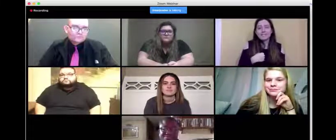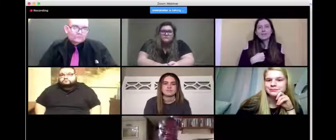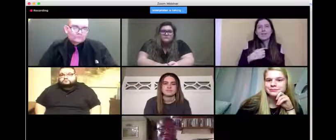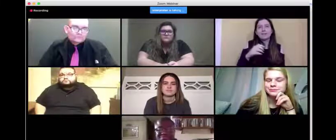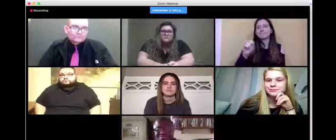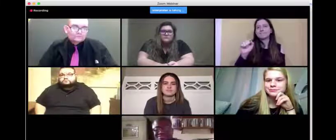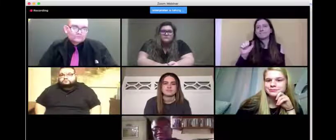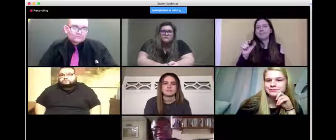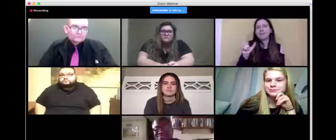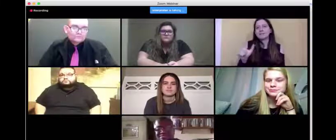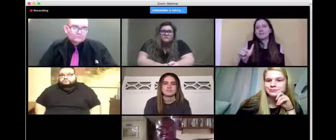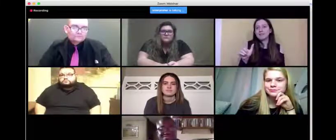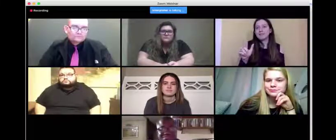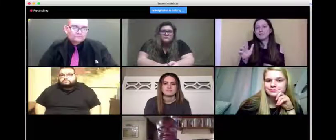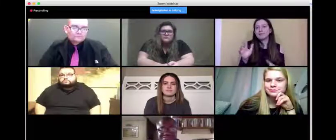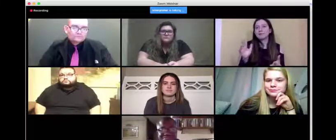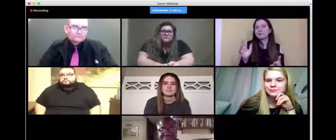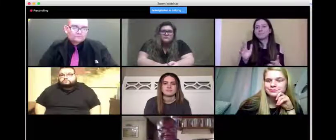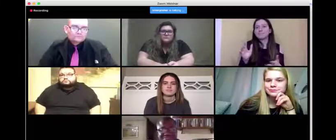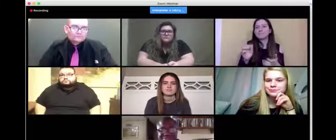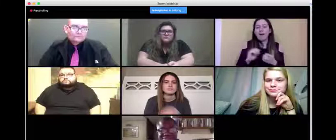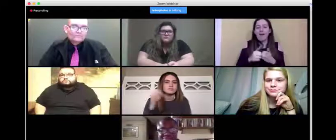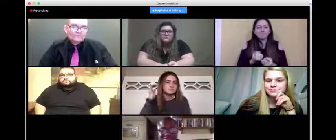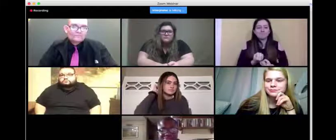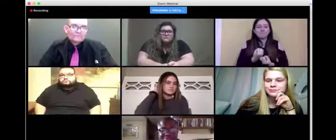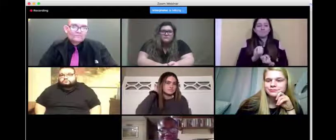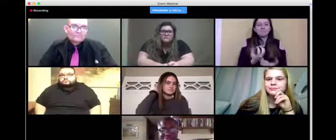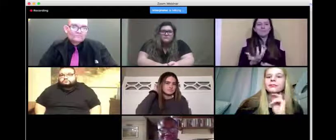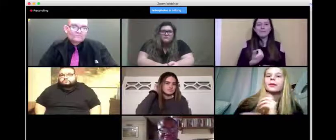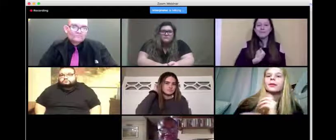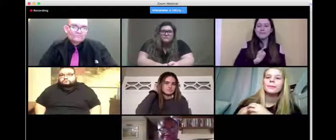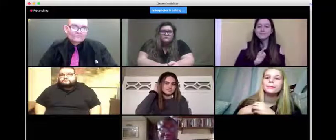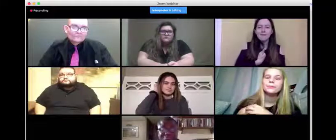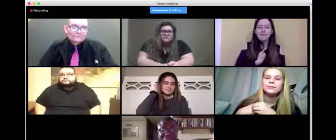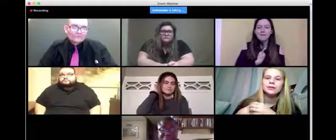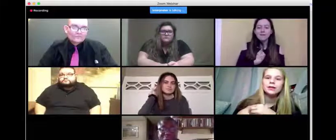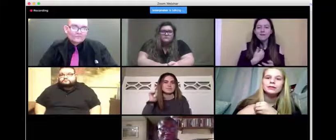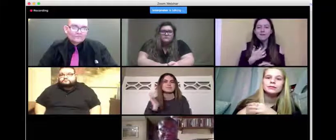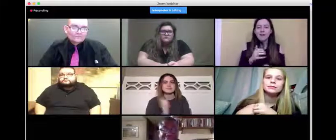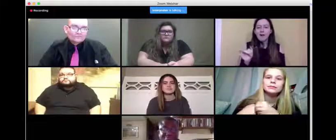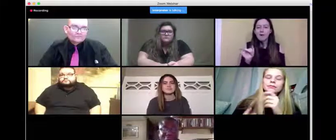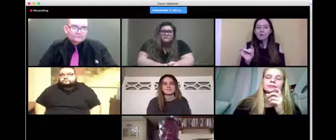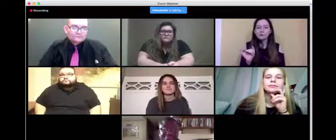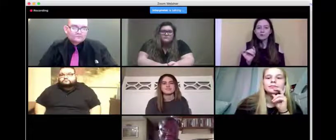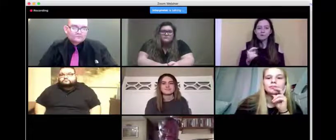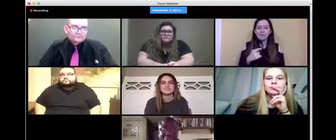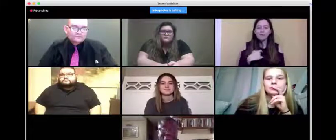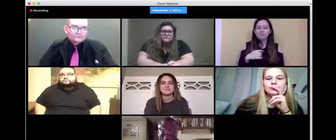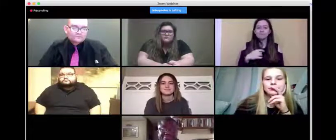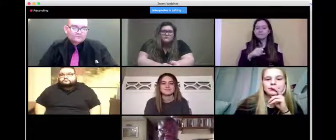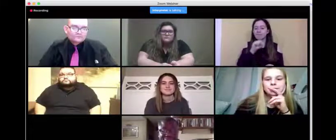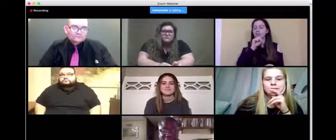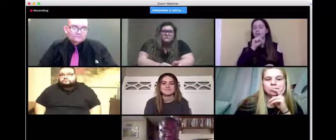myself. And also, I just love using music and performance